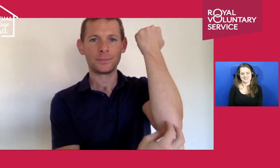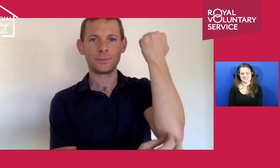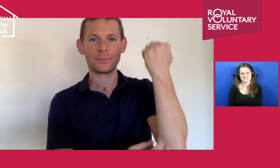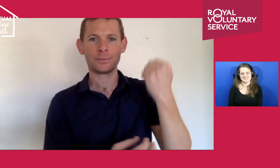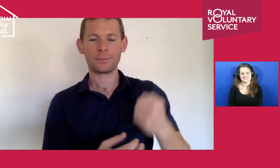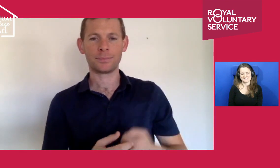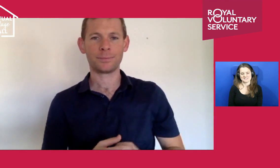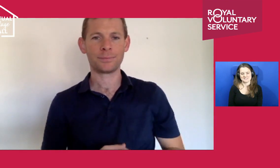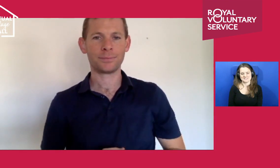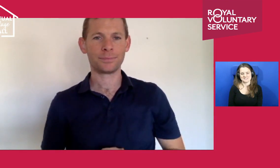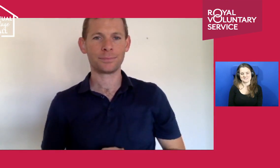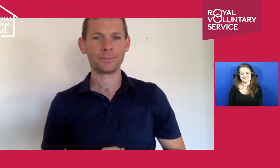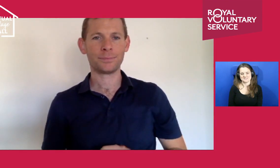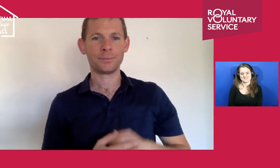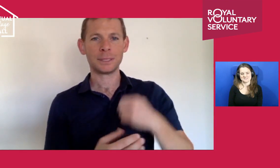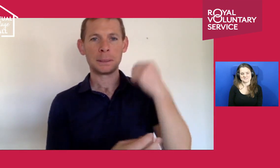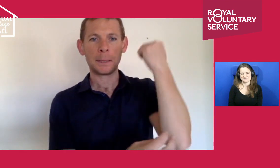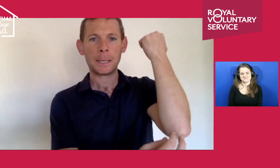Biscuit.